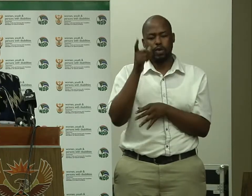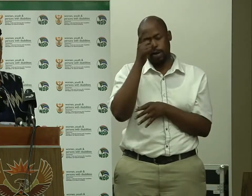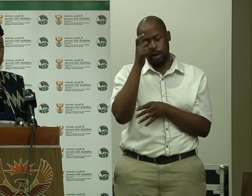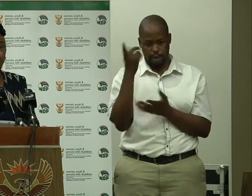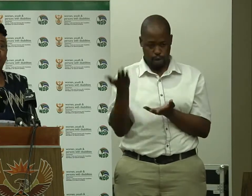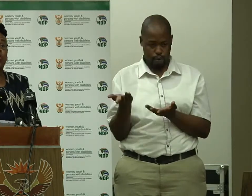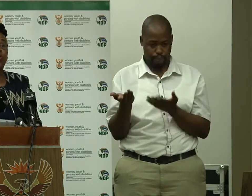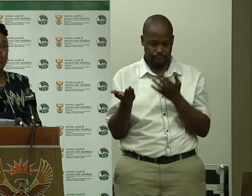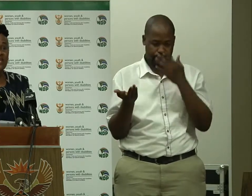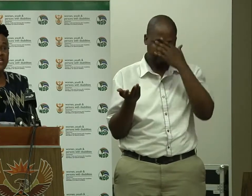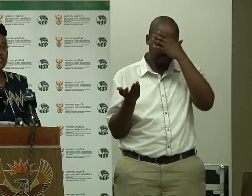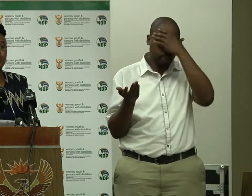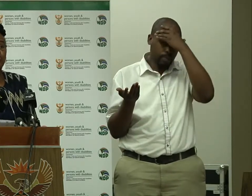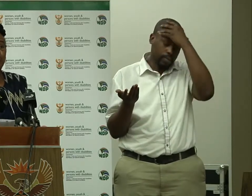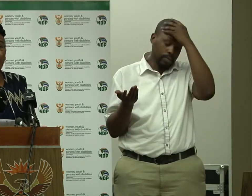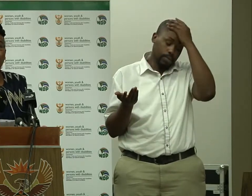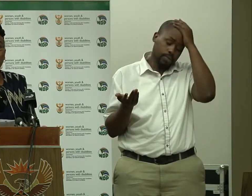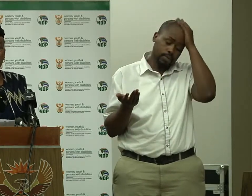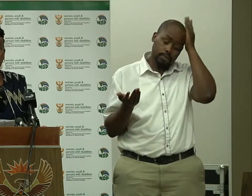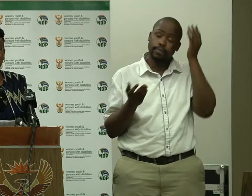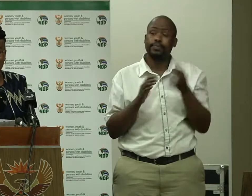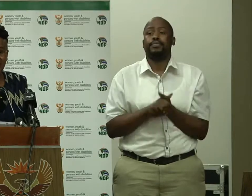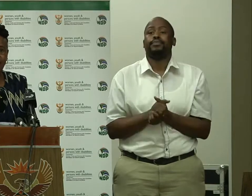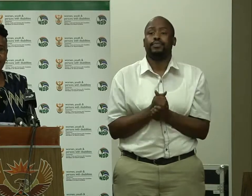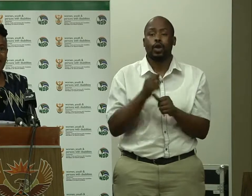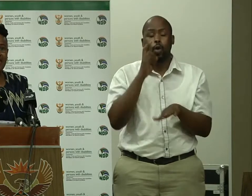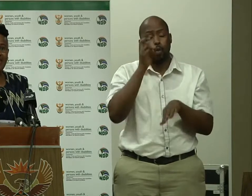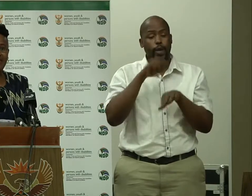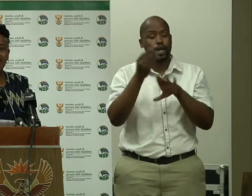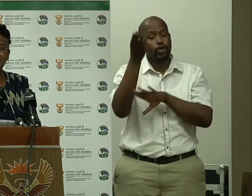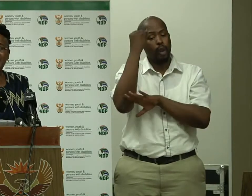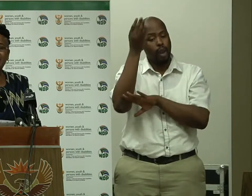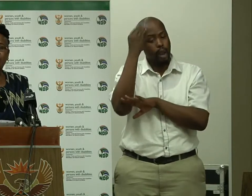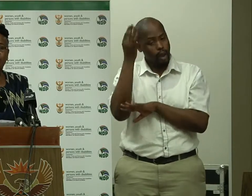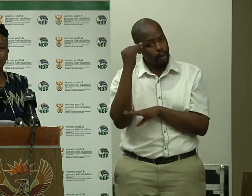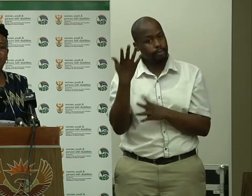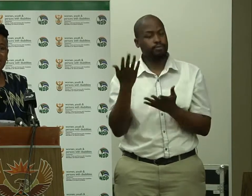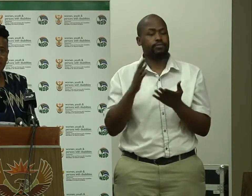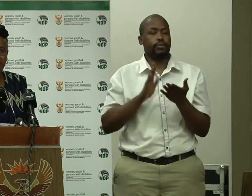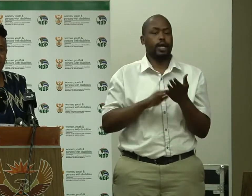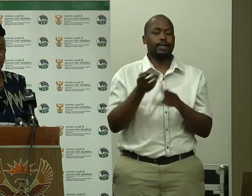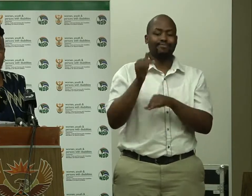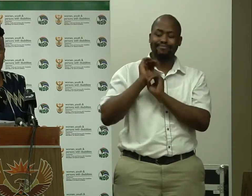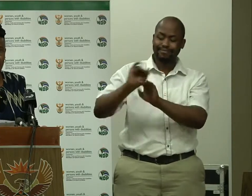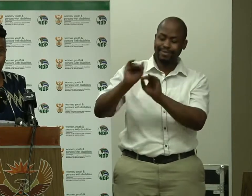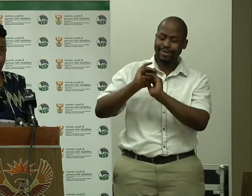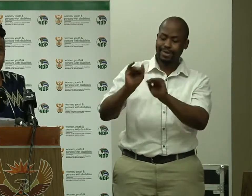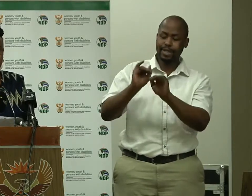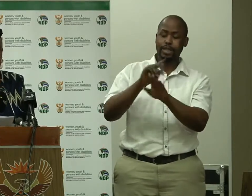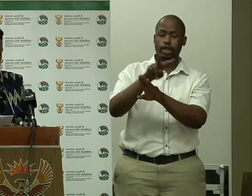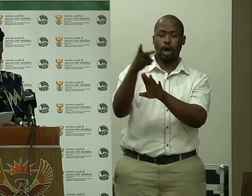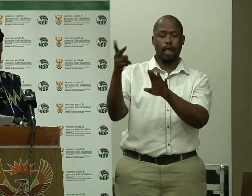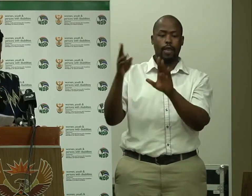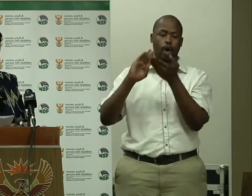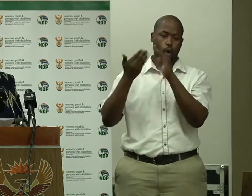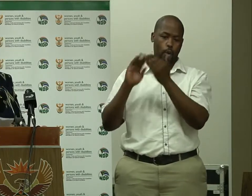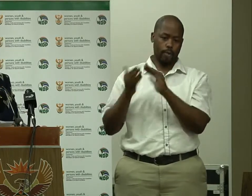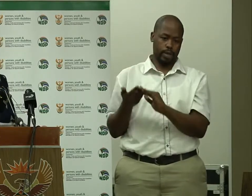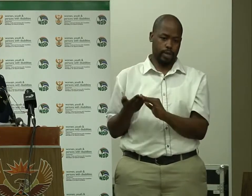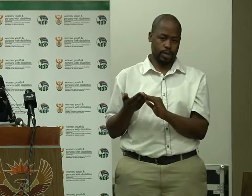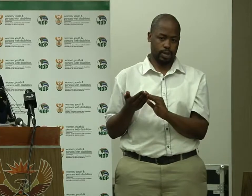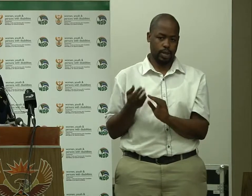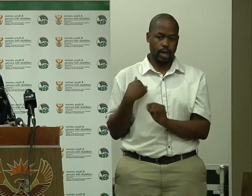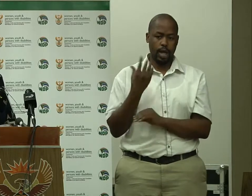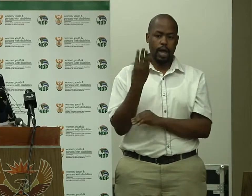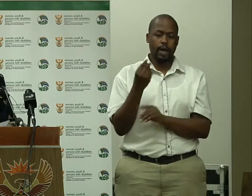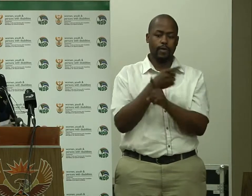and all those things. So we need to learn and teach other communities that have